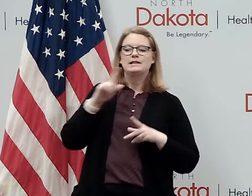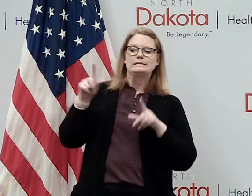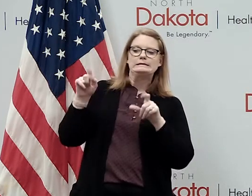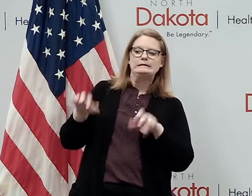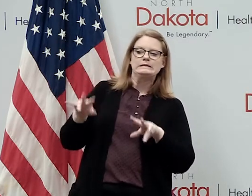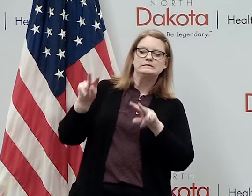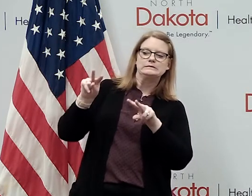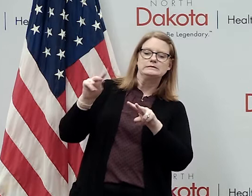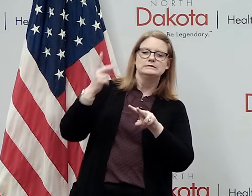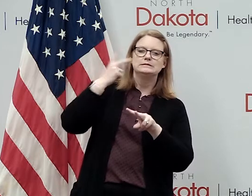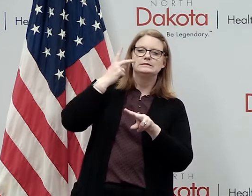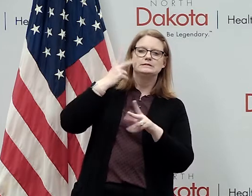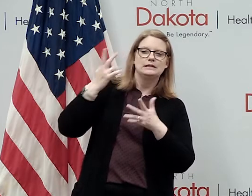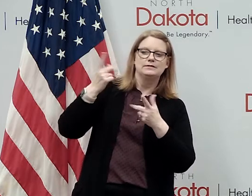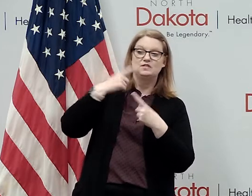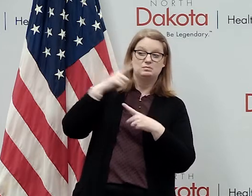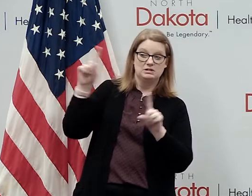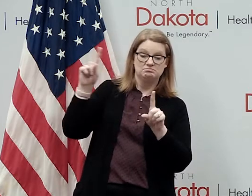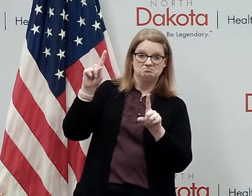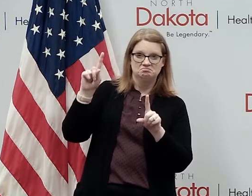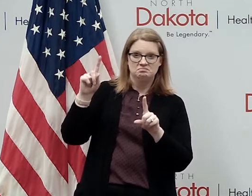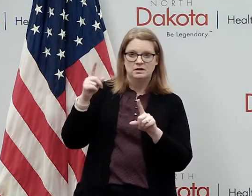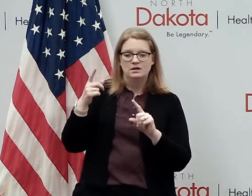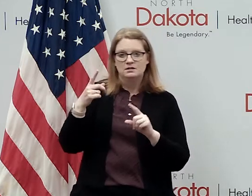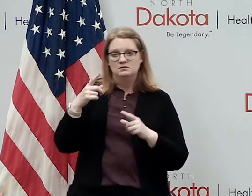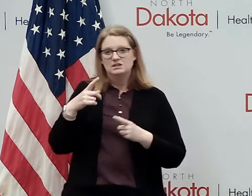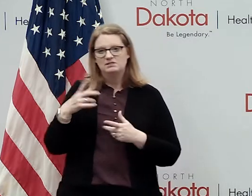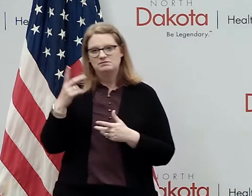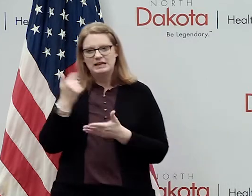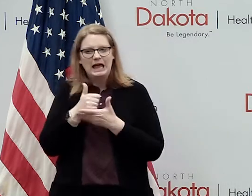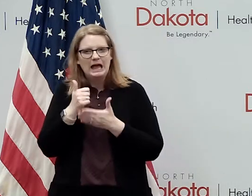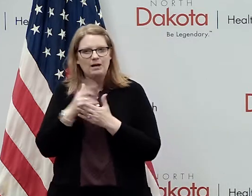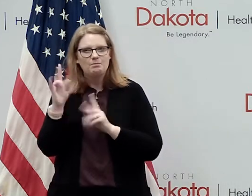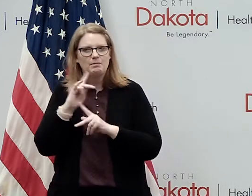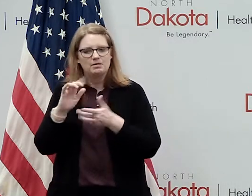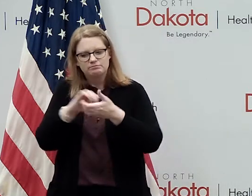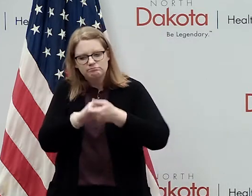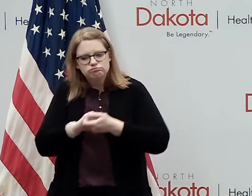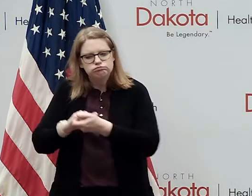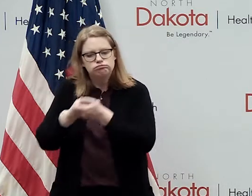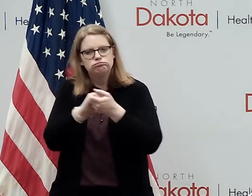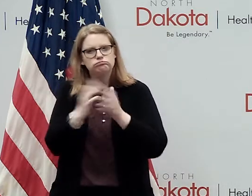another alternative way to help reunite individuals with their loved ones.